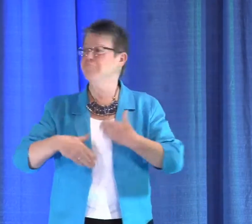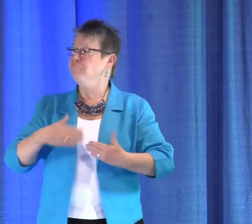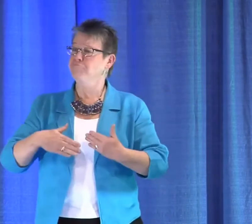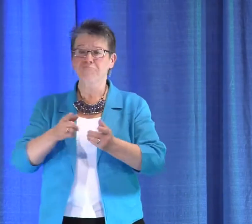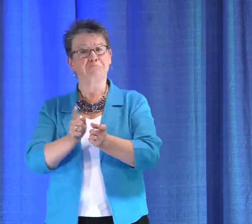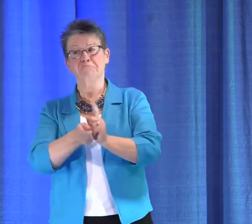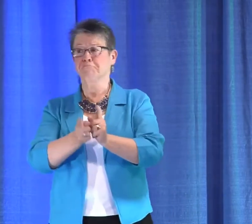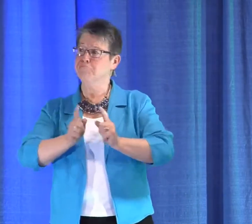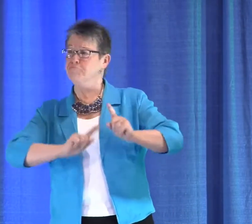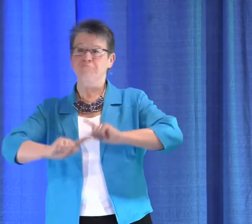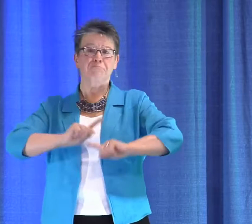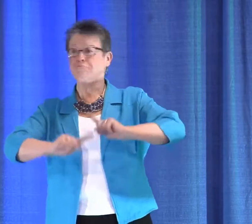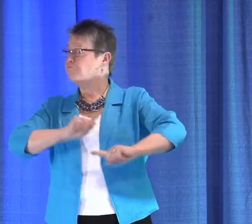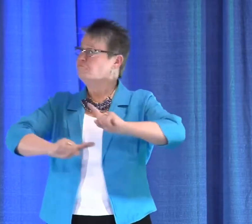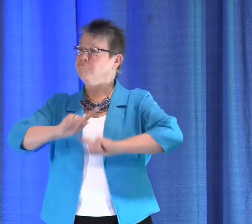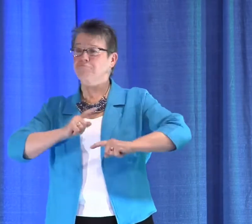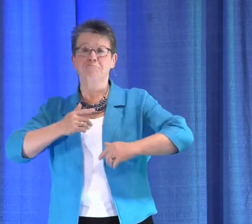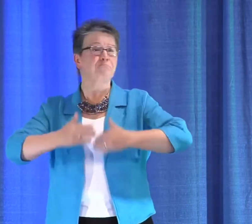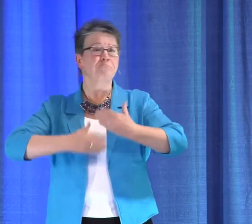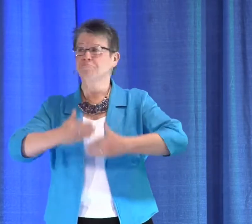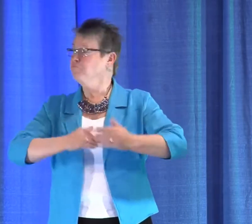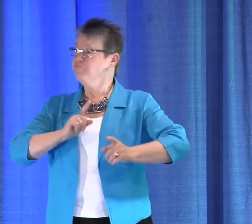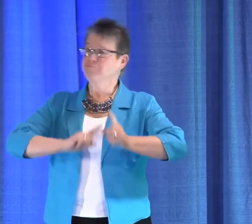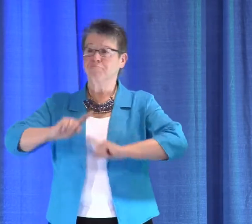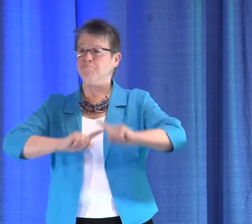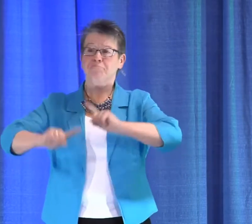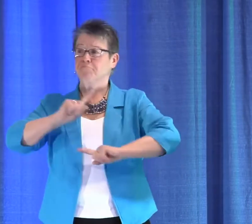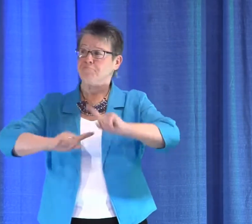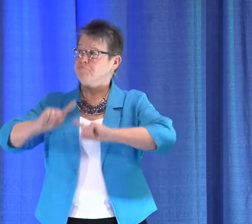For hearing, it's all about process and speed.